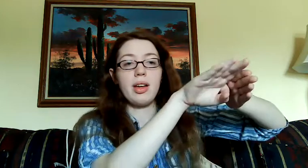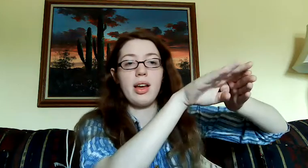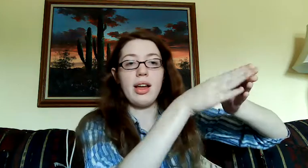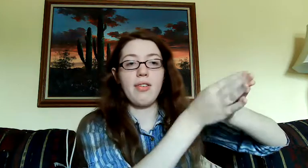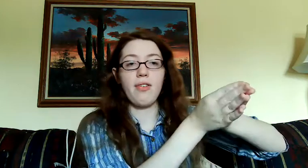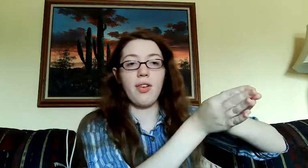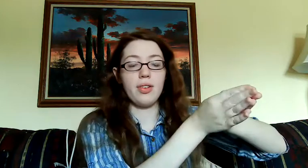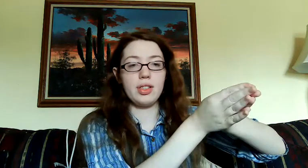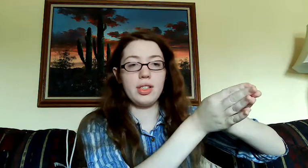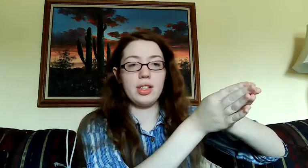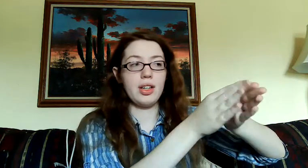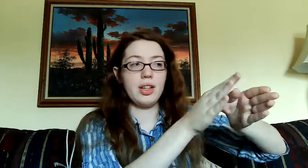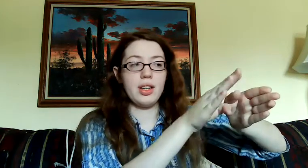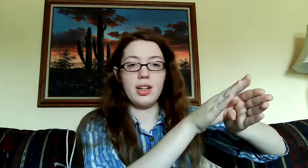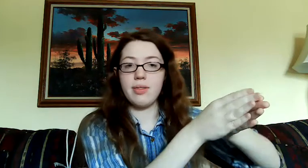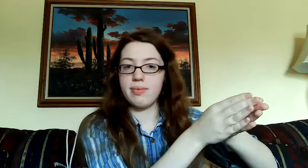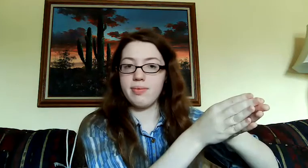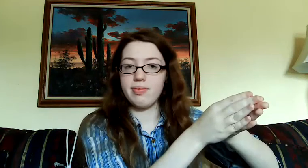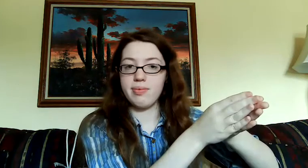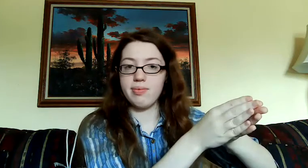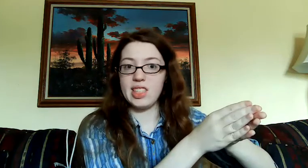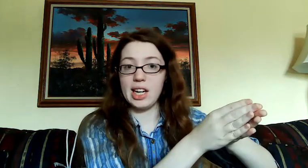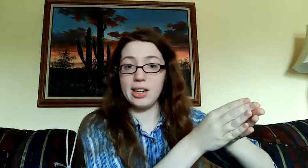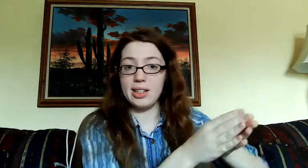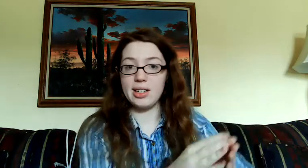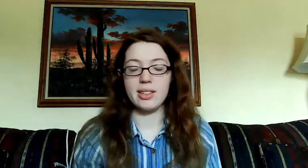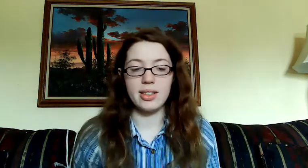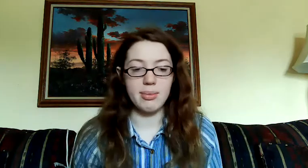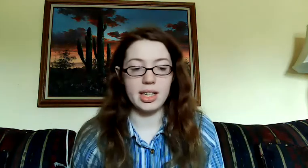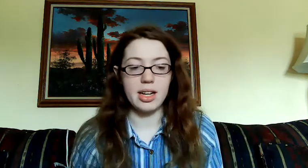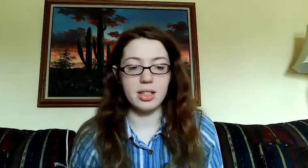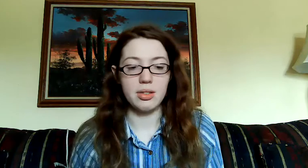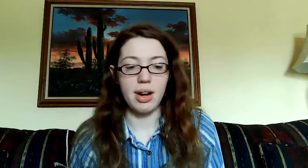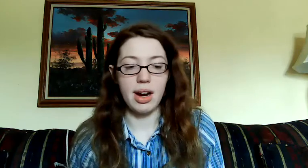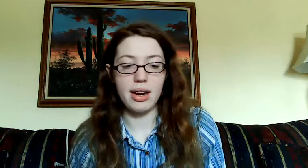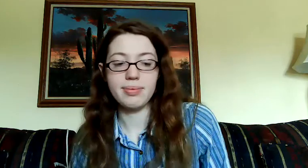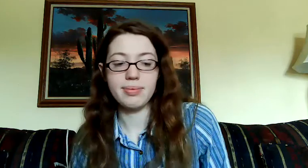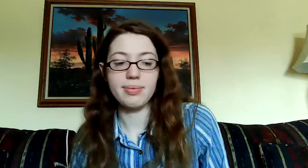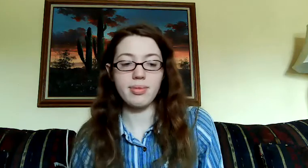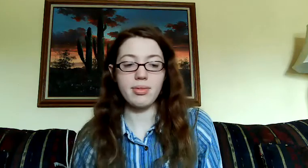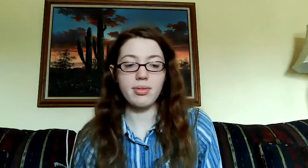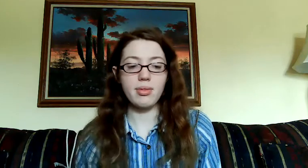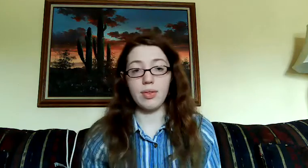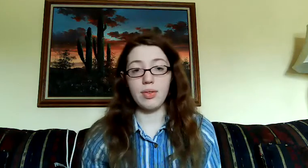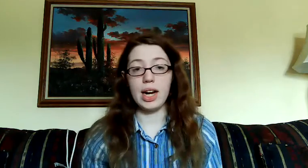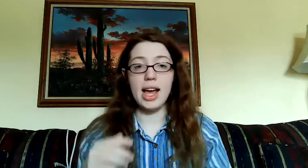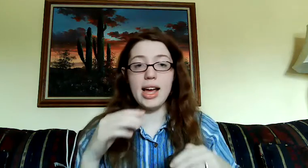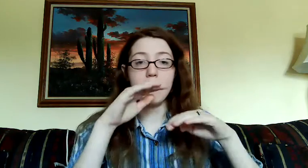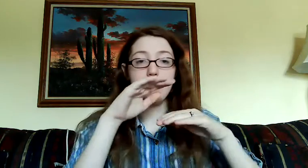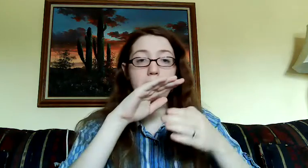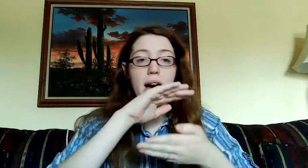it folds. See? Makes sense, right? And when I signed